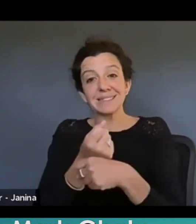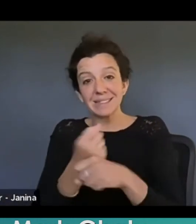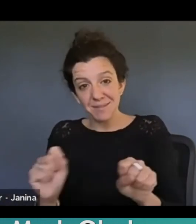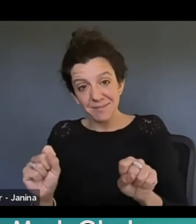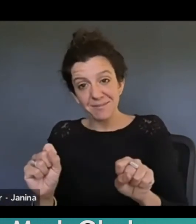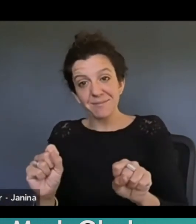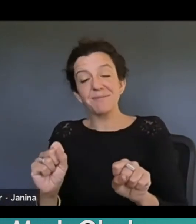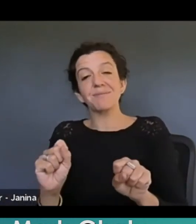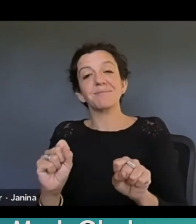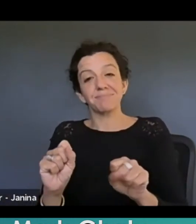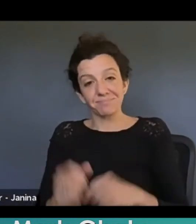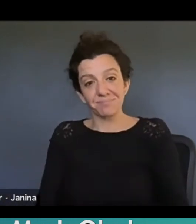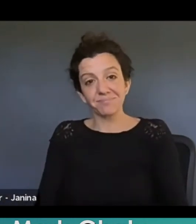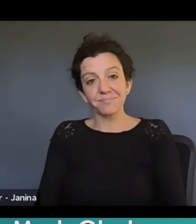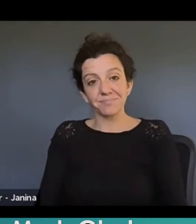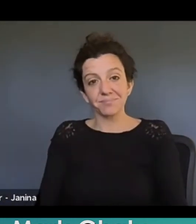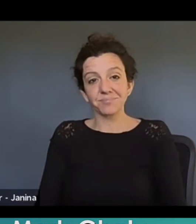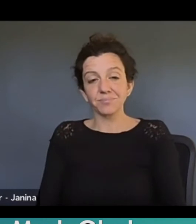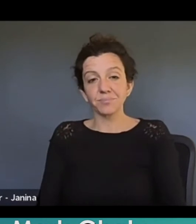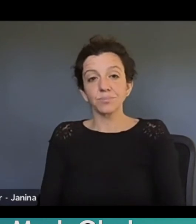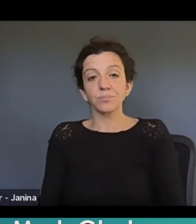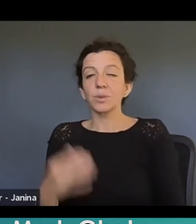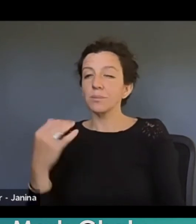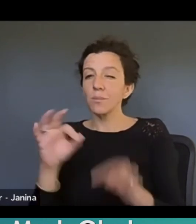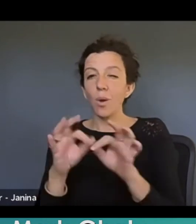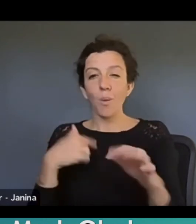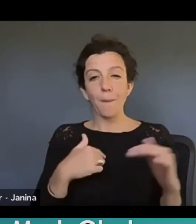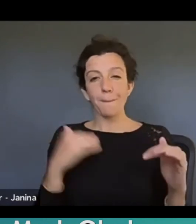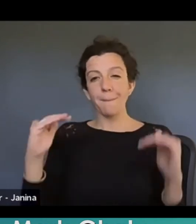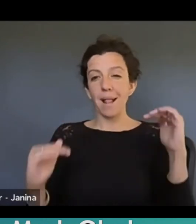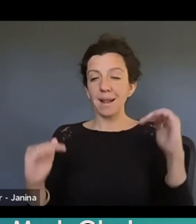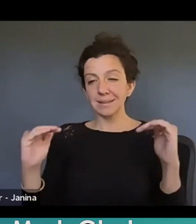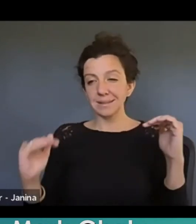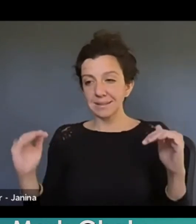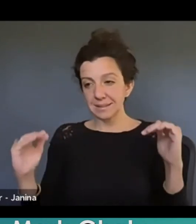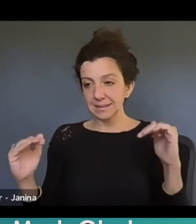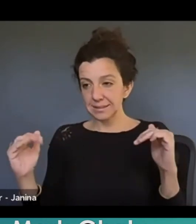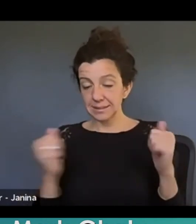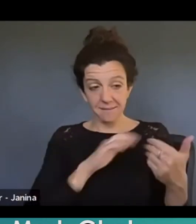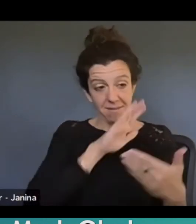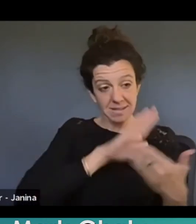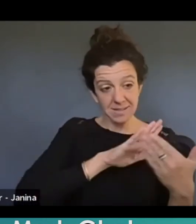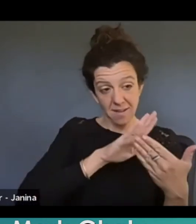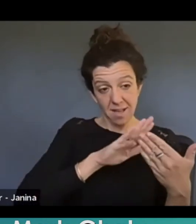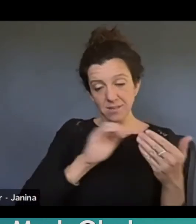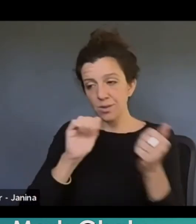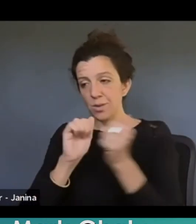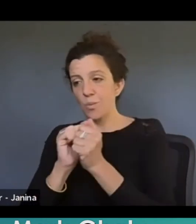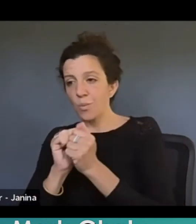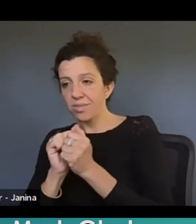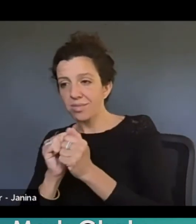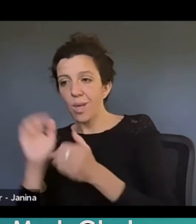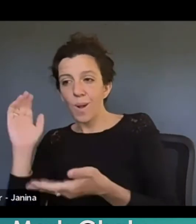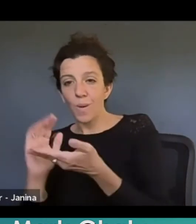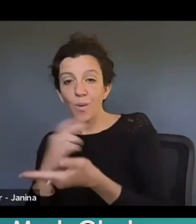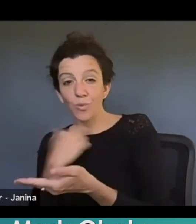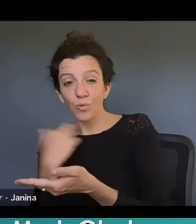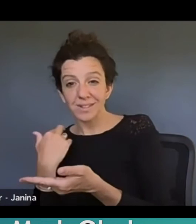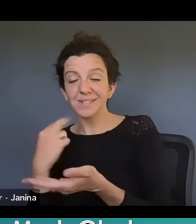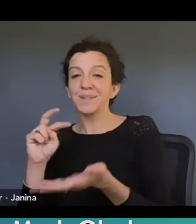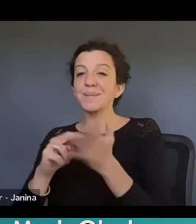health comes first. So as we balance that, we're looking forward to our dialogue with a number of the local